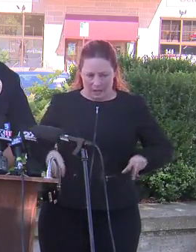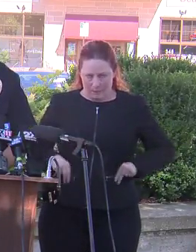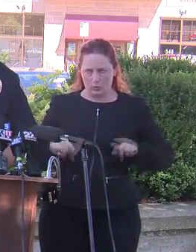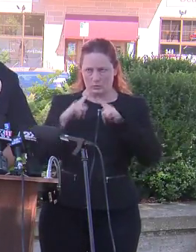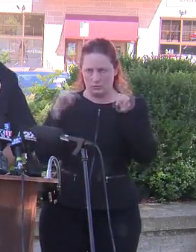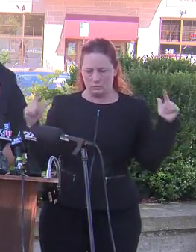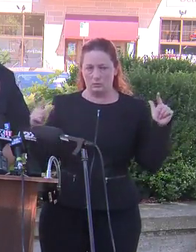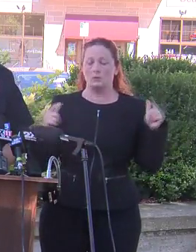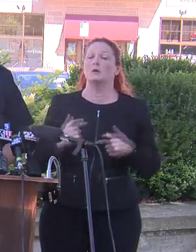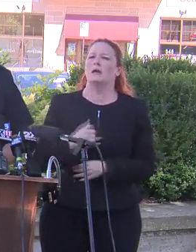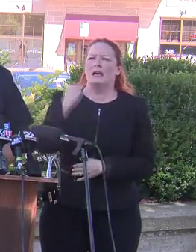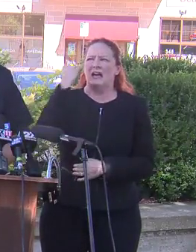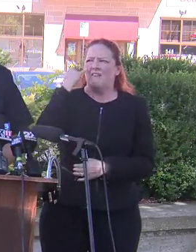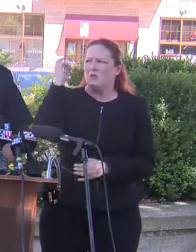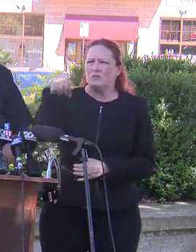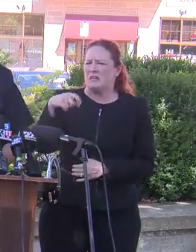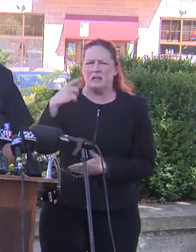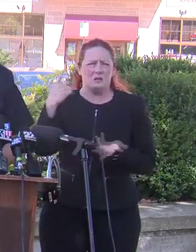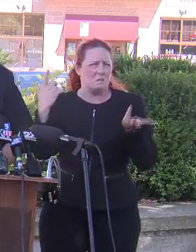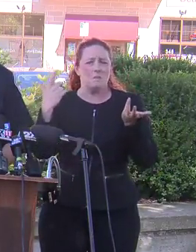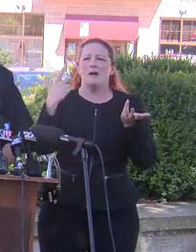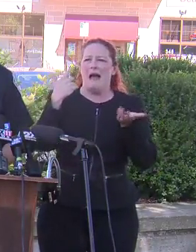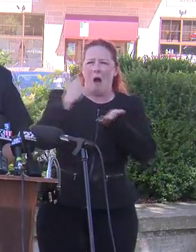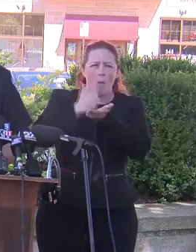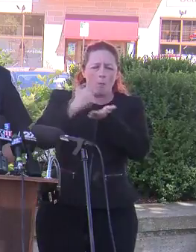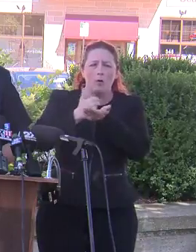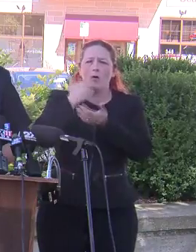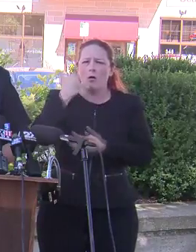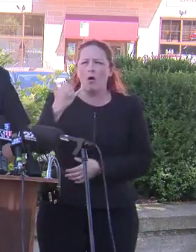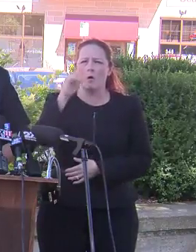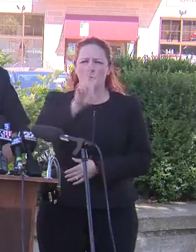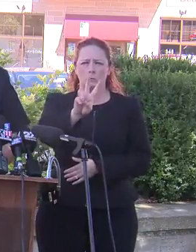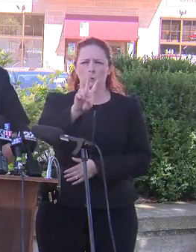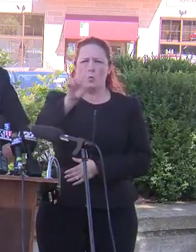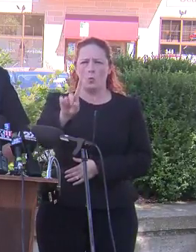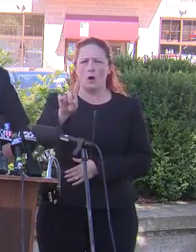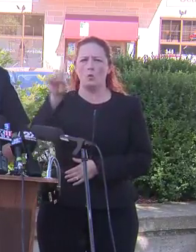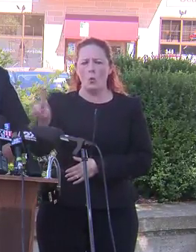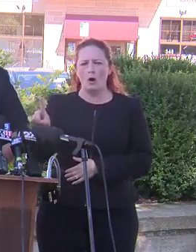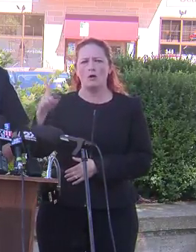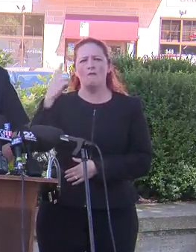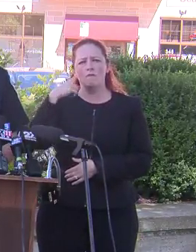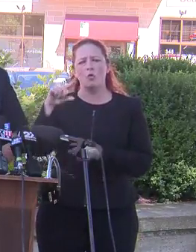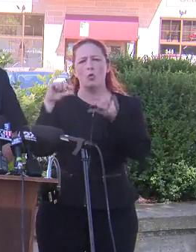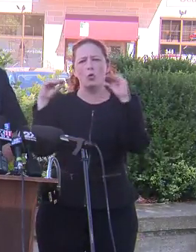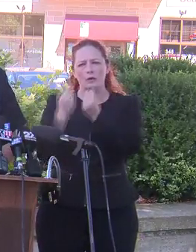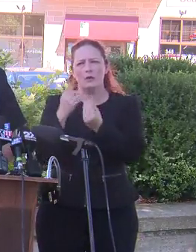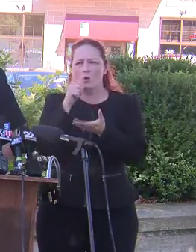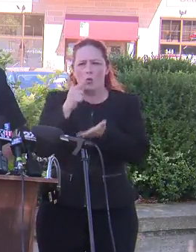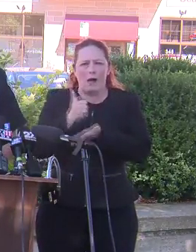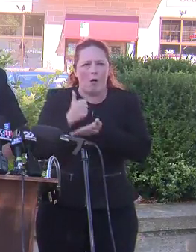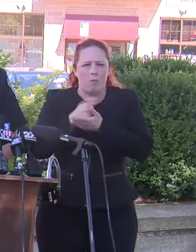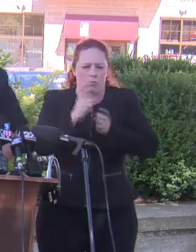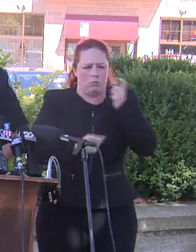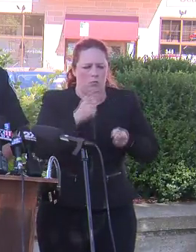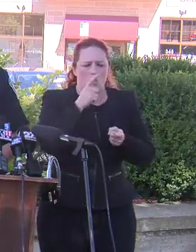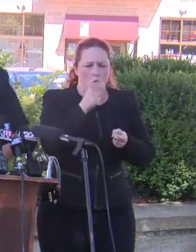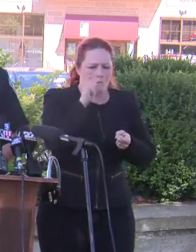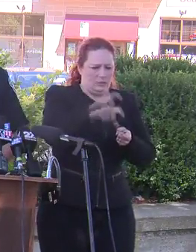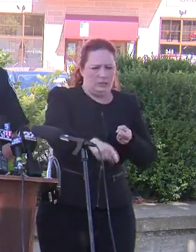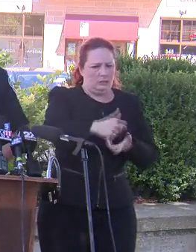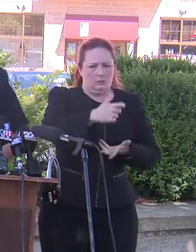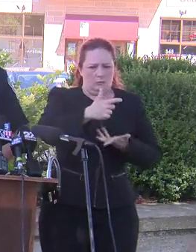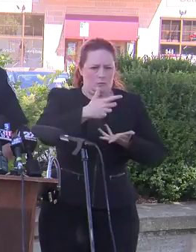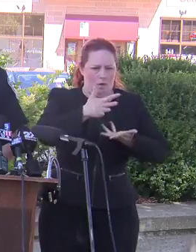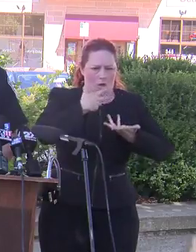any updates on appropriate phone numbers, emergency contacts, charitable organizations, what have you, to help those folks that